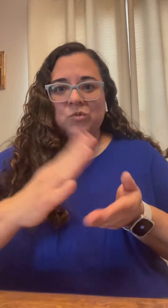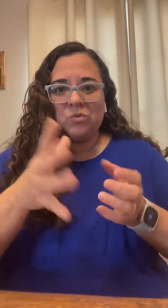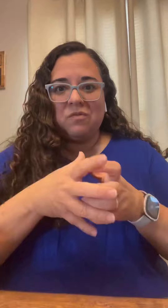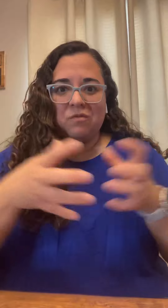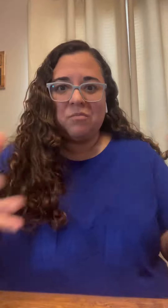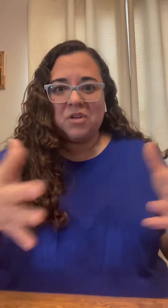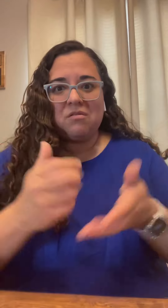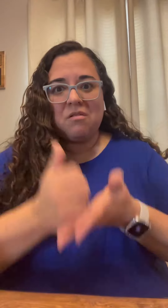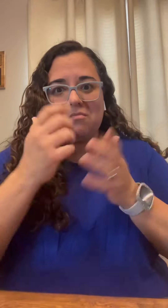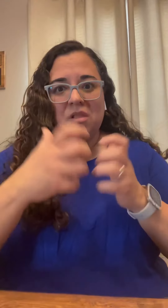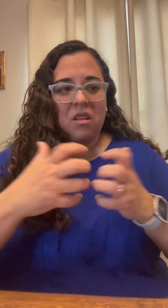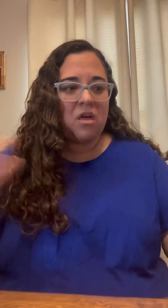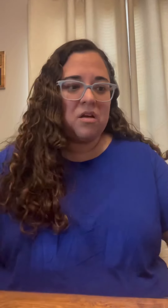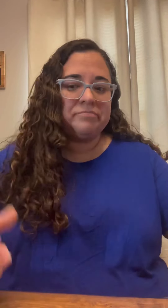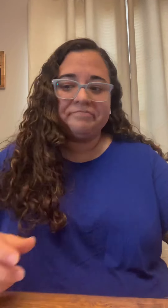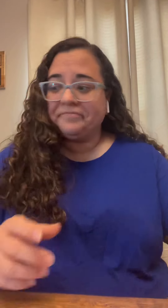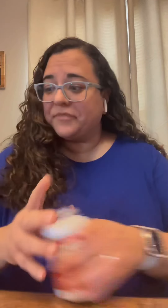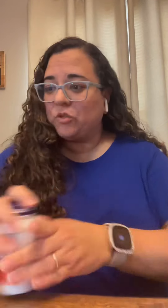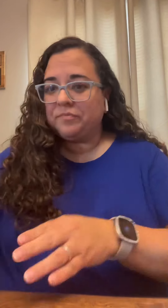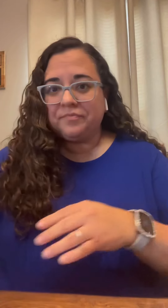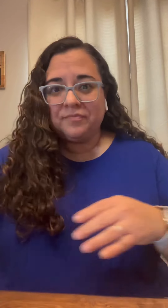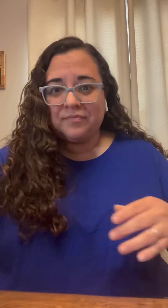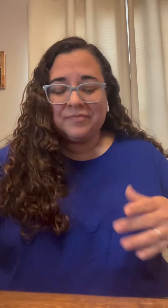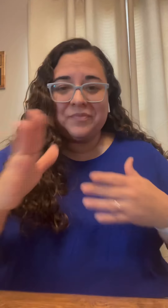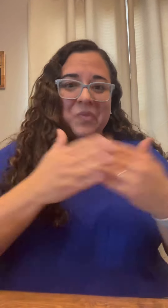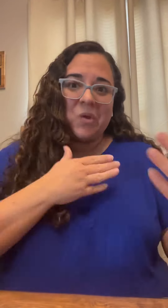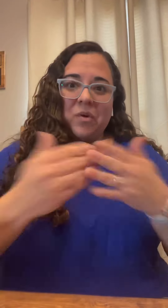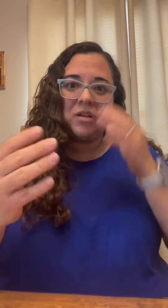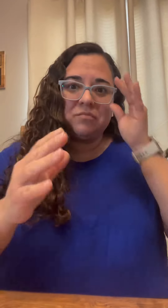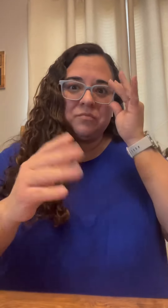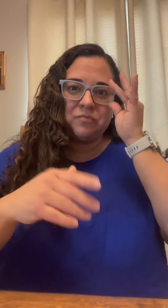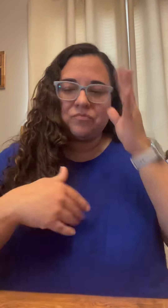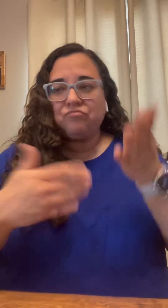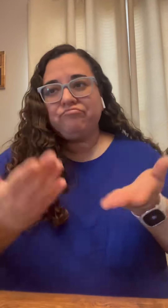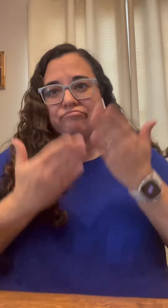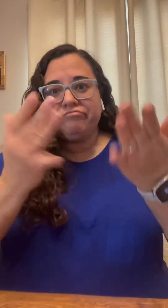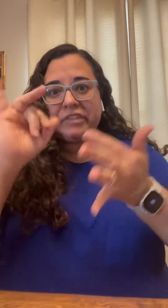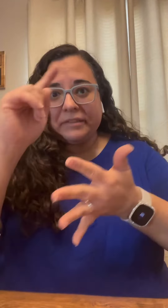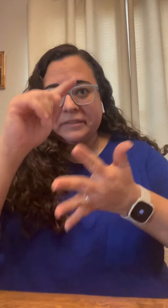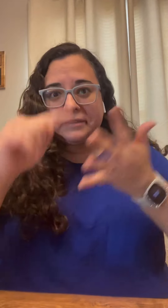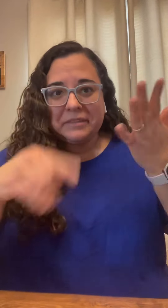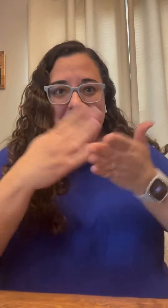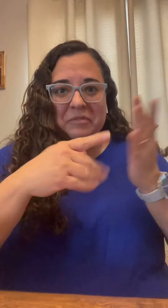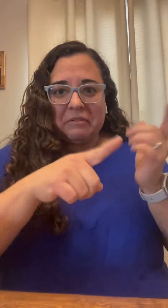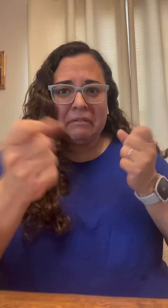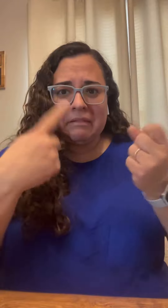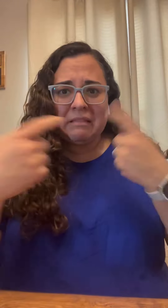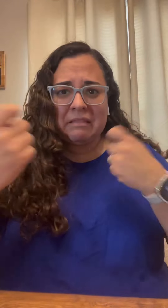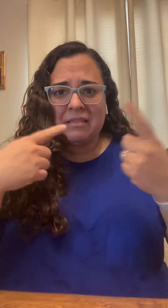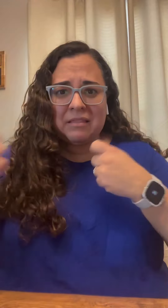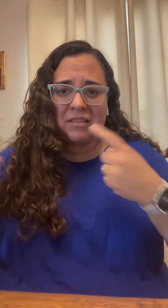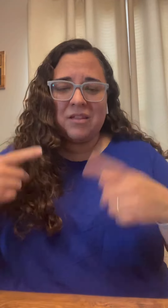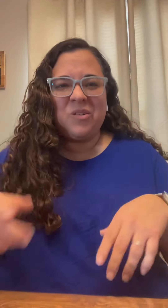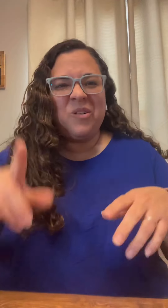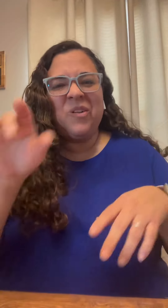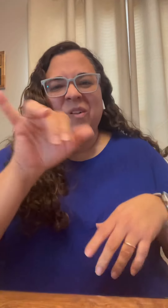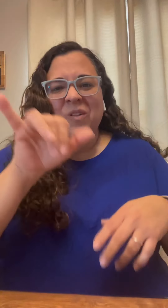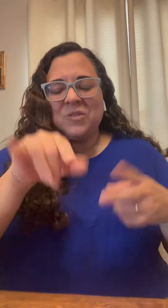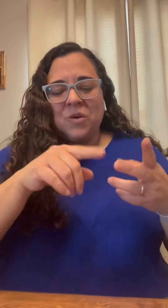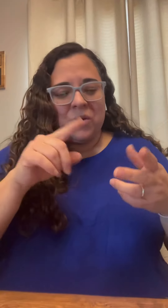together and it's helping to reduce my inflammation a lot so anyway those are the things that i'm taking i know